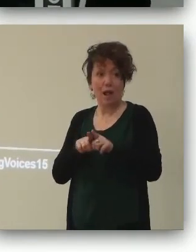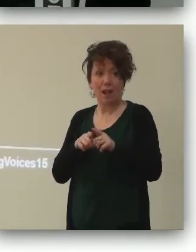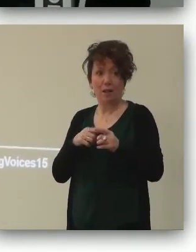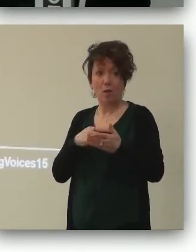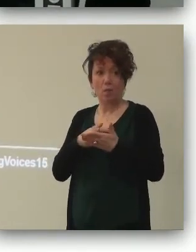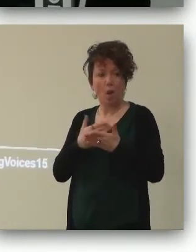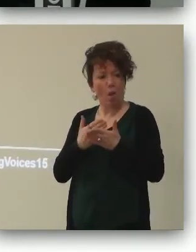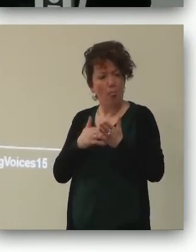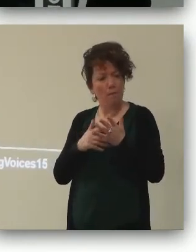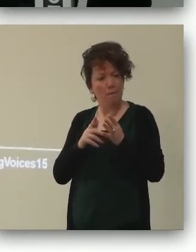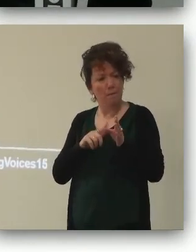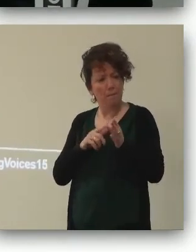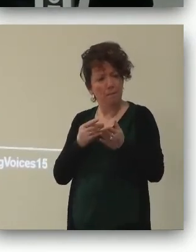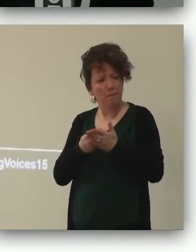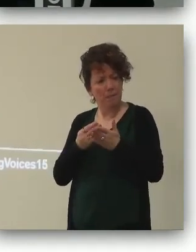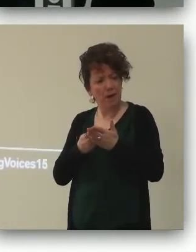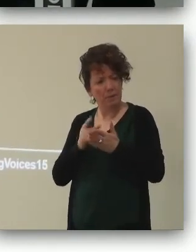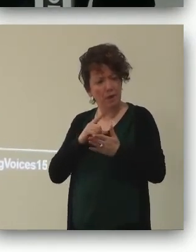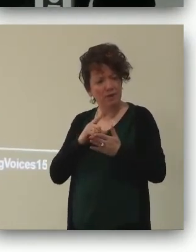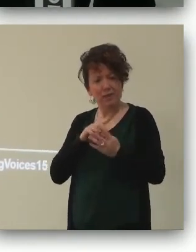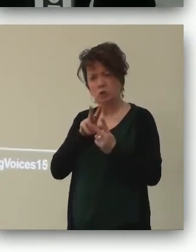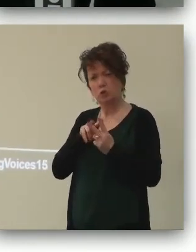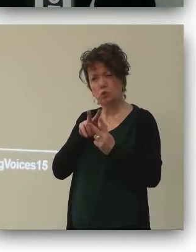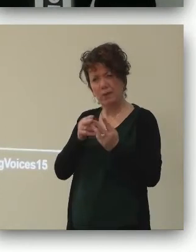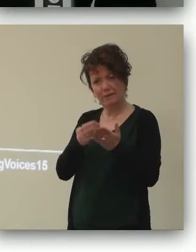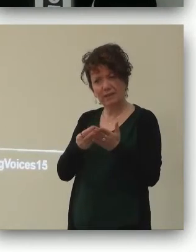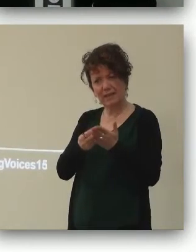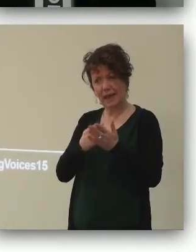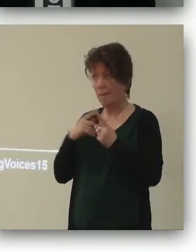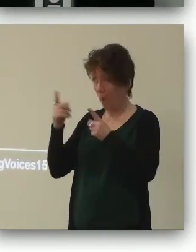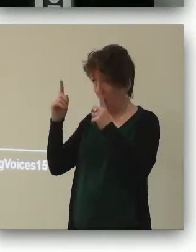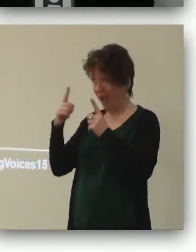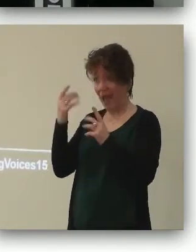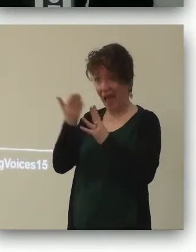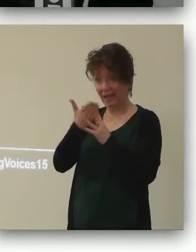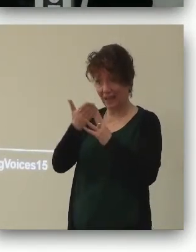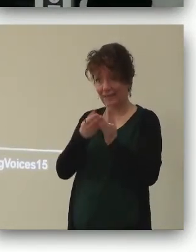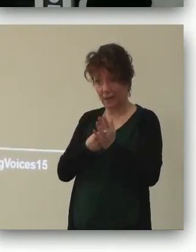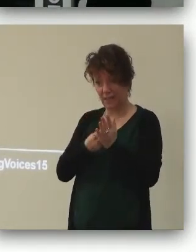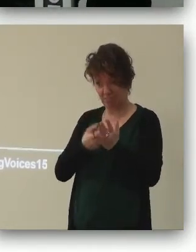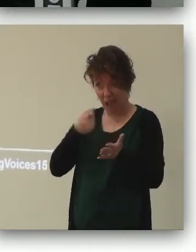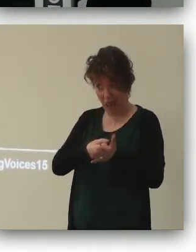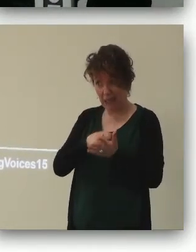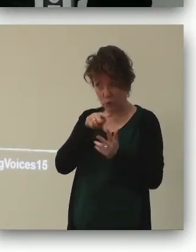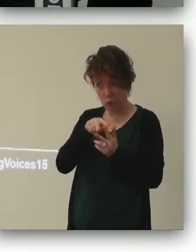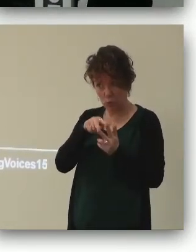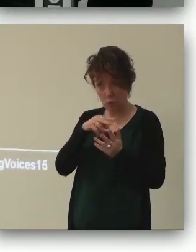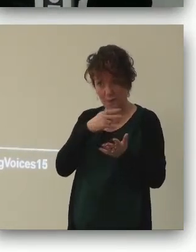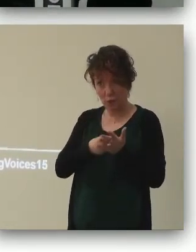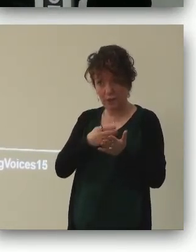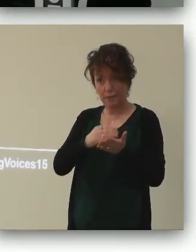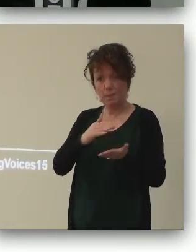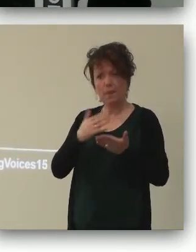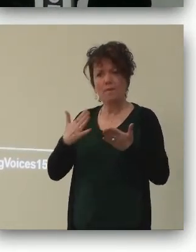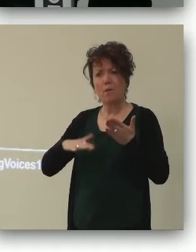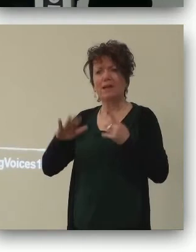as well that's available, because there's 2 bits of funding that employers can access, or at least 2 bits, one provided by the